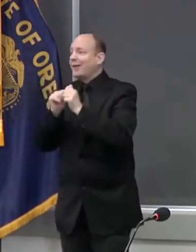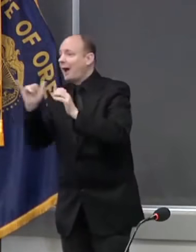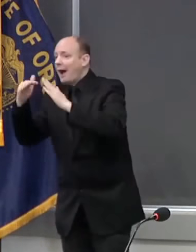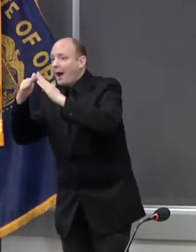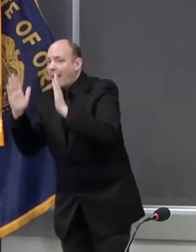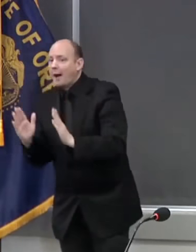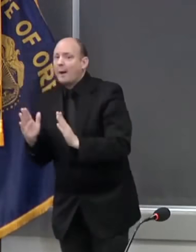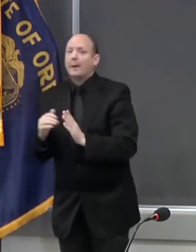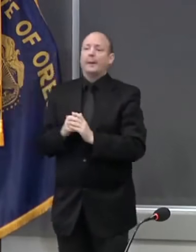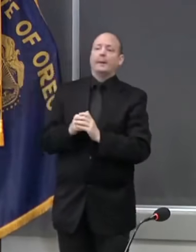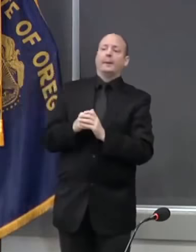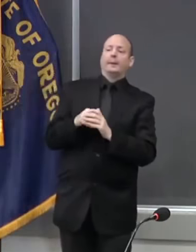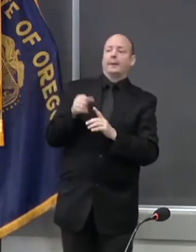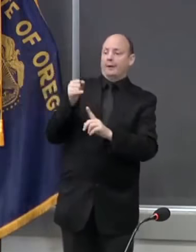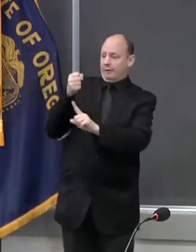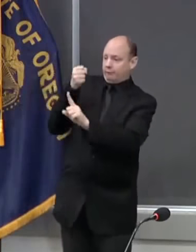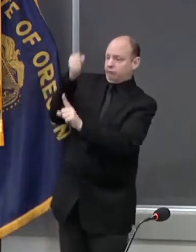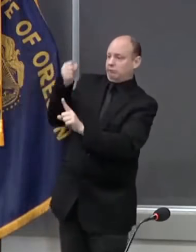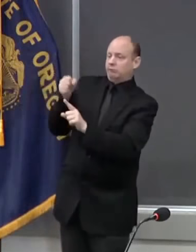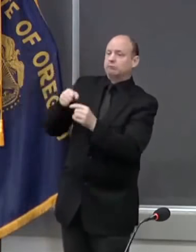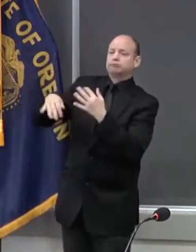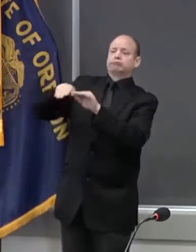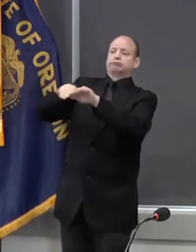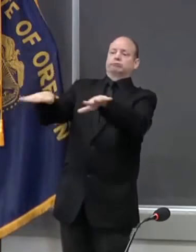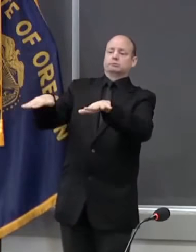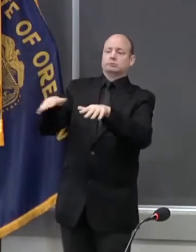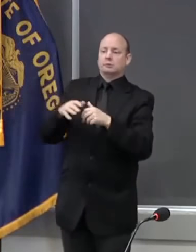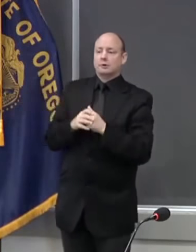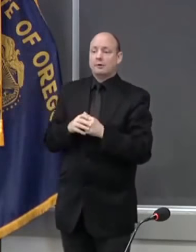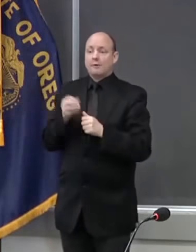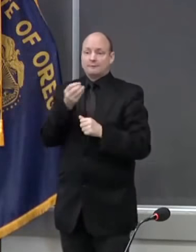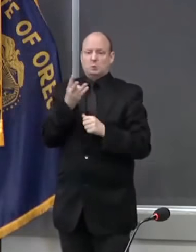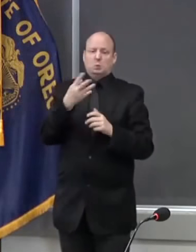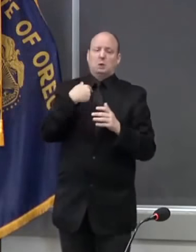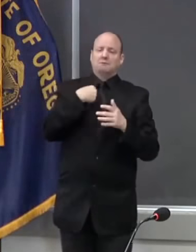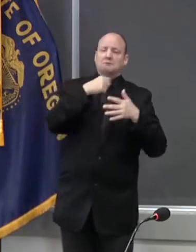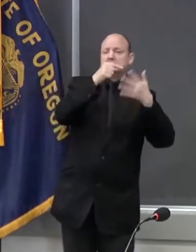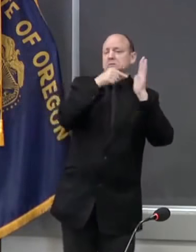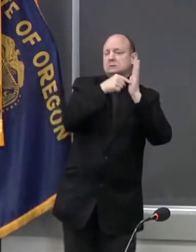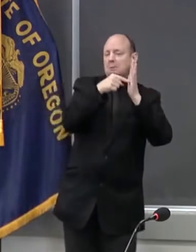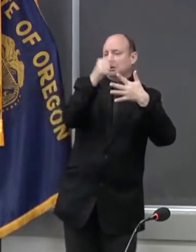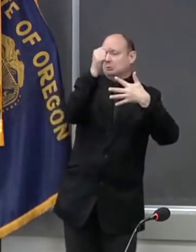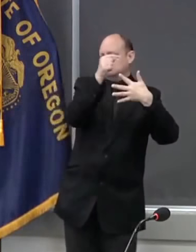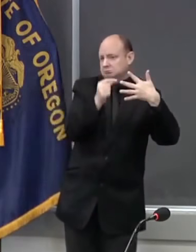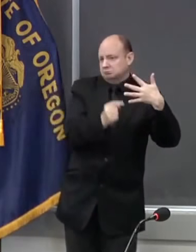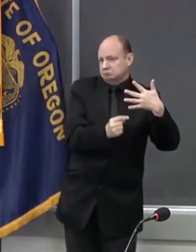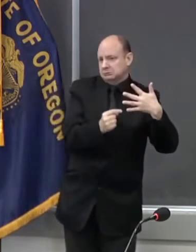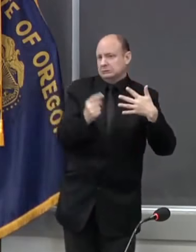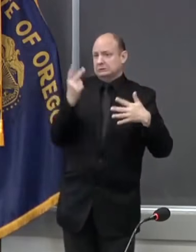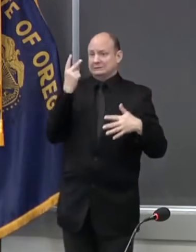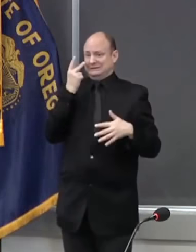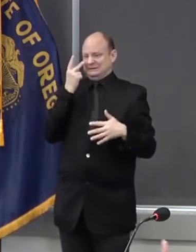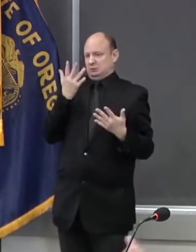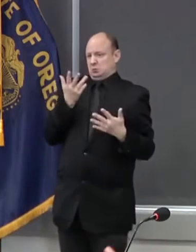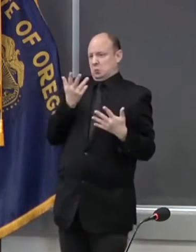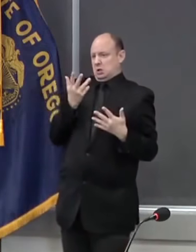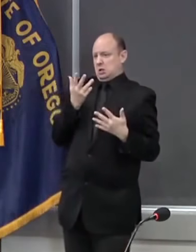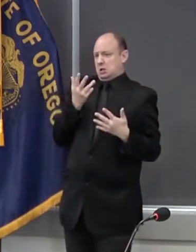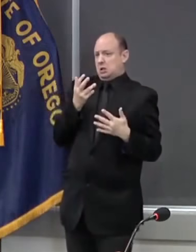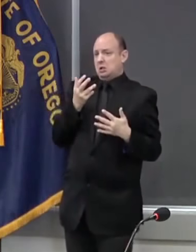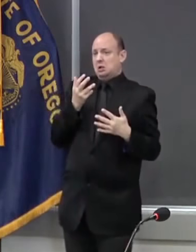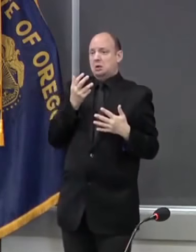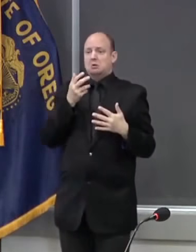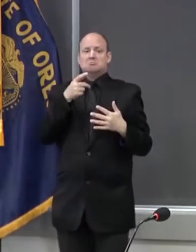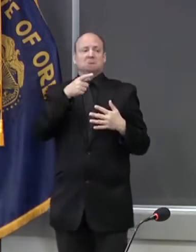we continue to see that. I'll share with you a couple of examples that we've seen in recent days from social gatherings and just the